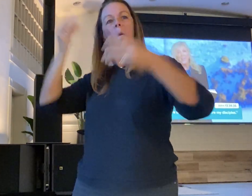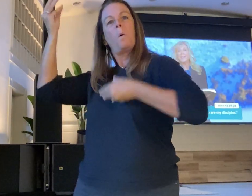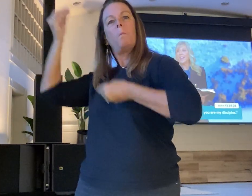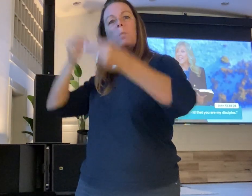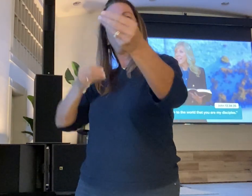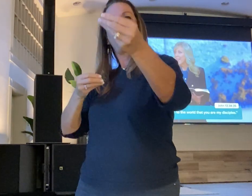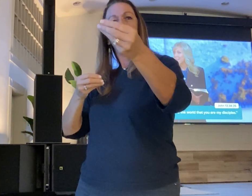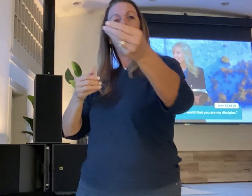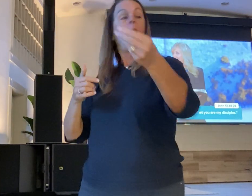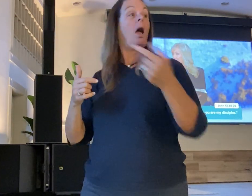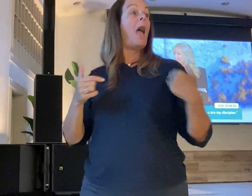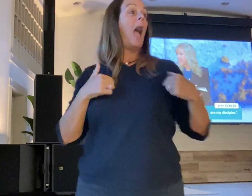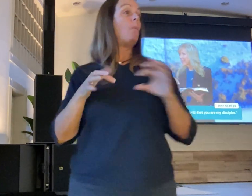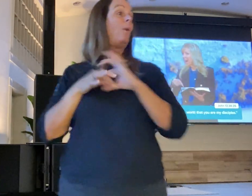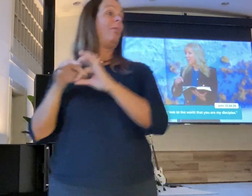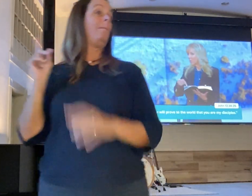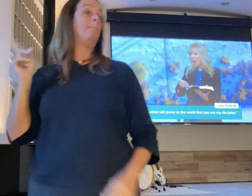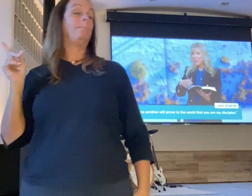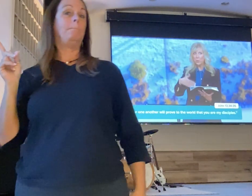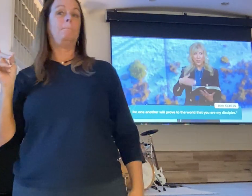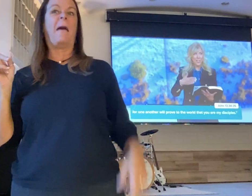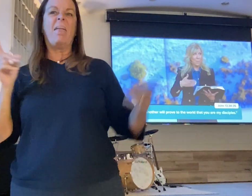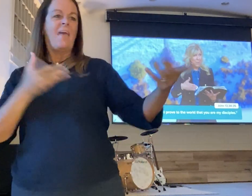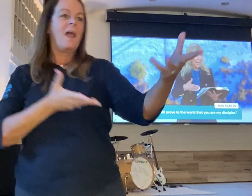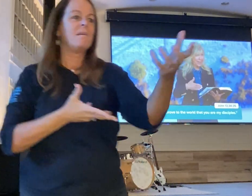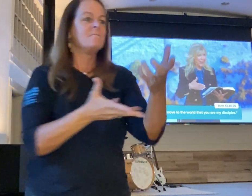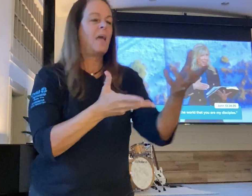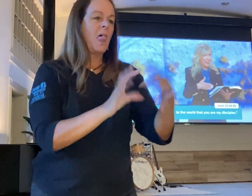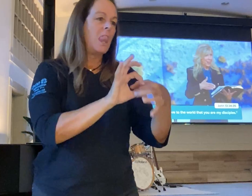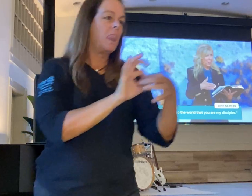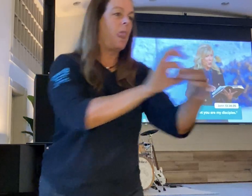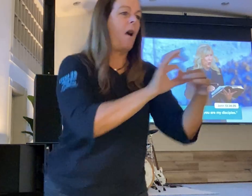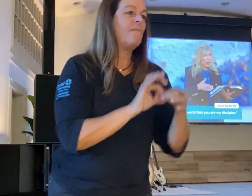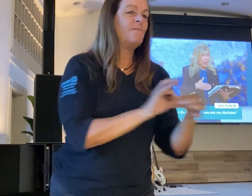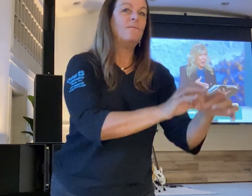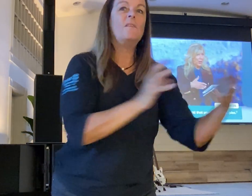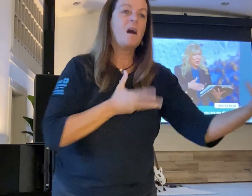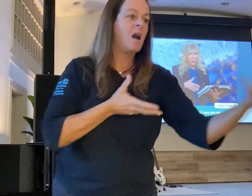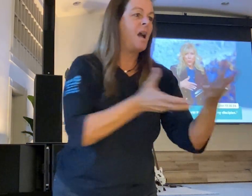disciples. He's saying that this kind of love is what's going to make